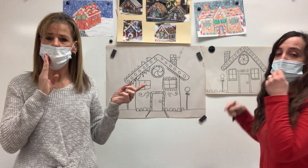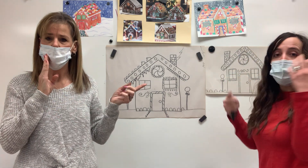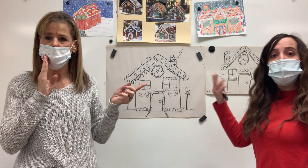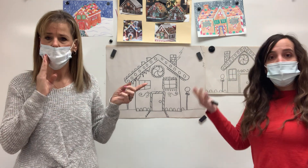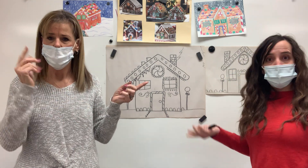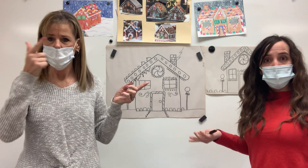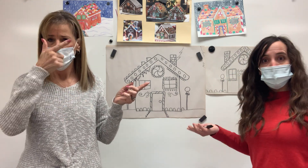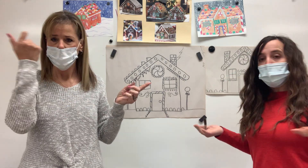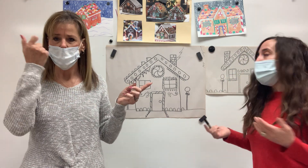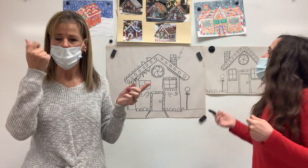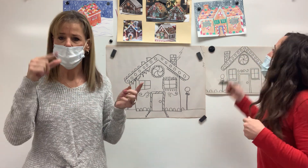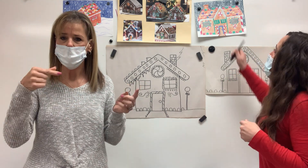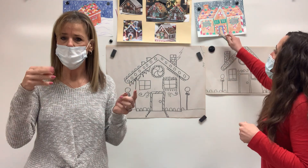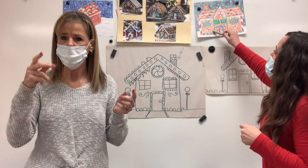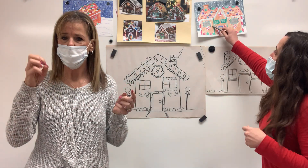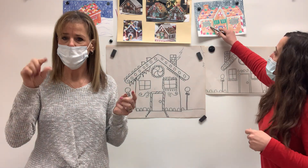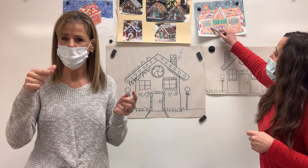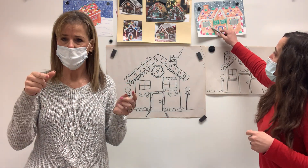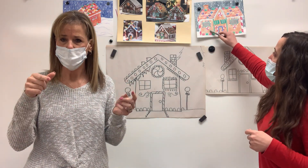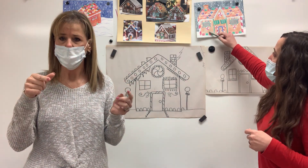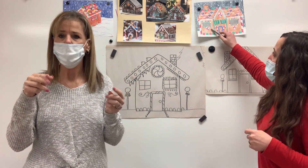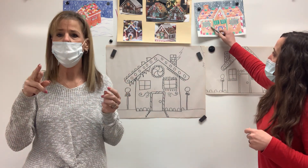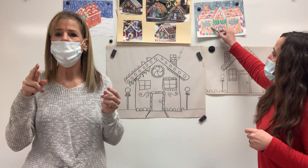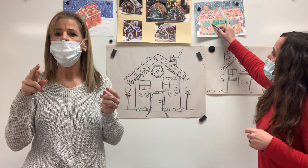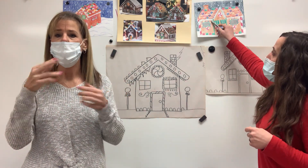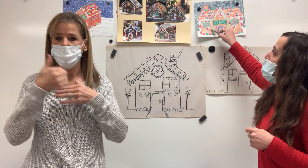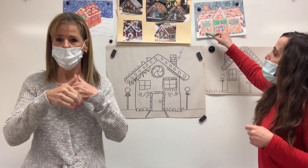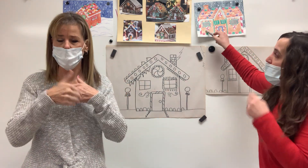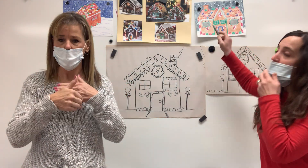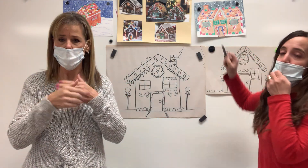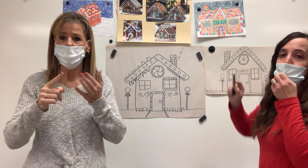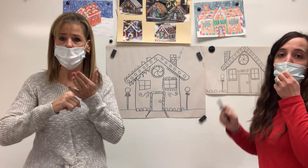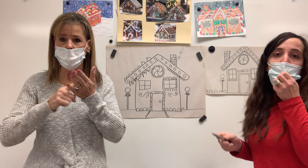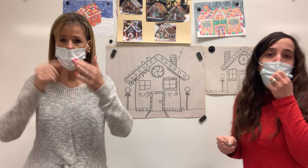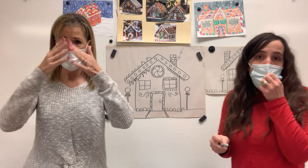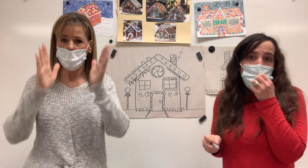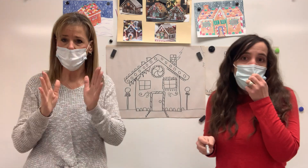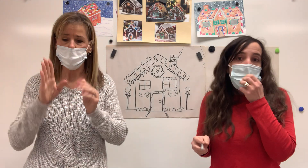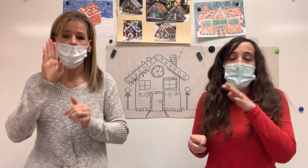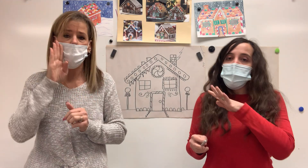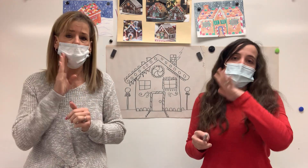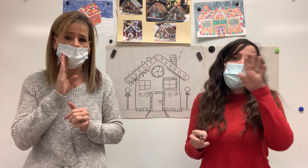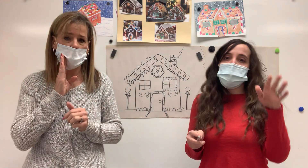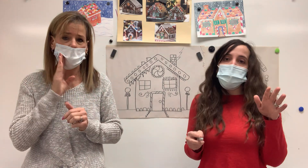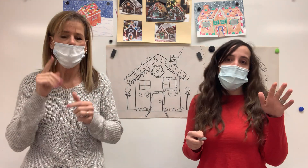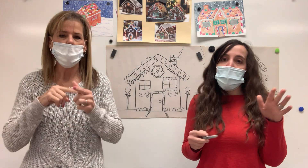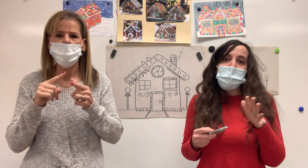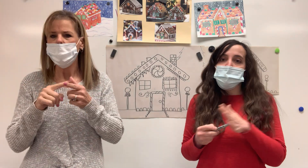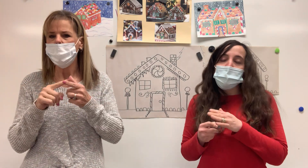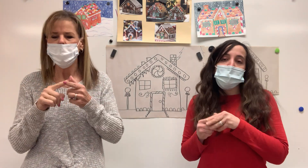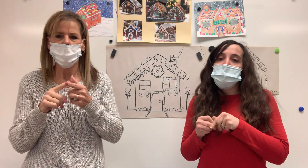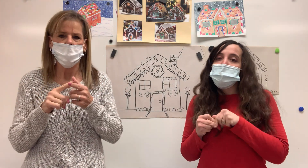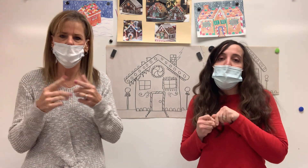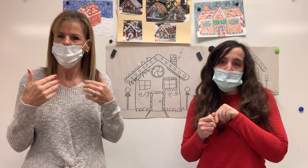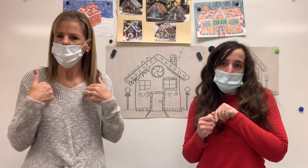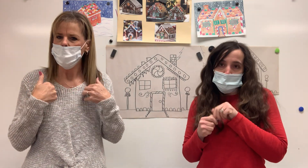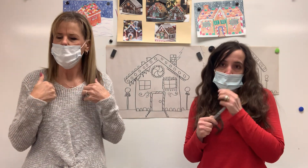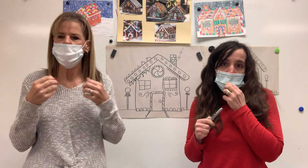it's gingerbread, you are going to color in the house part brown, and then you can have so much fun with the colors